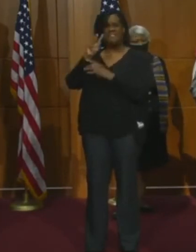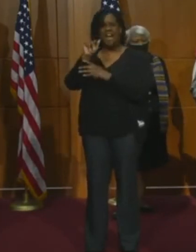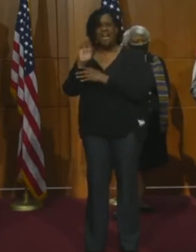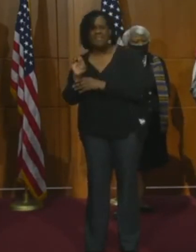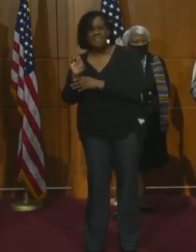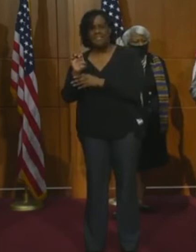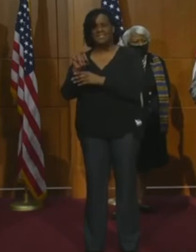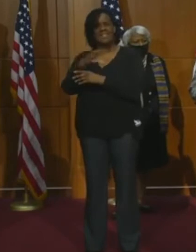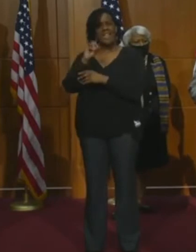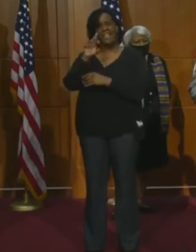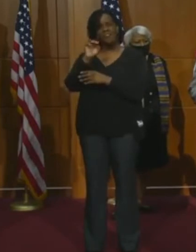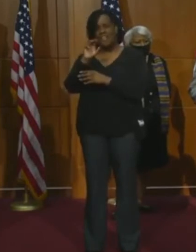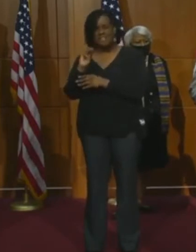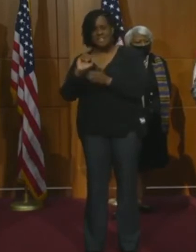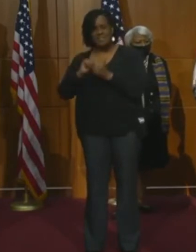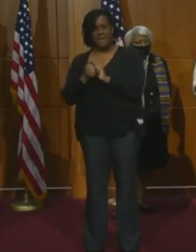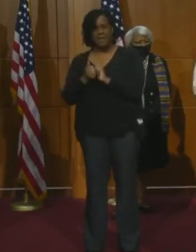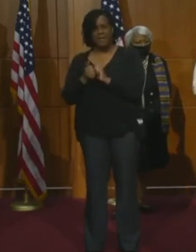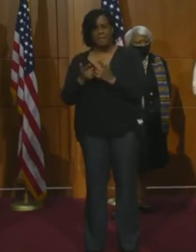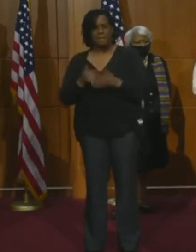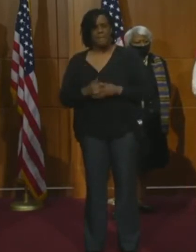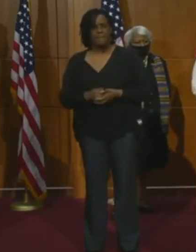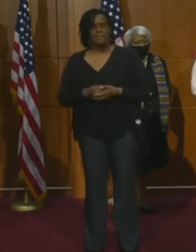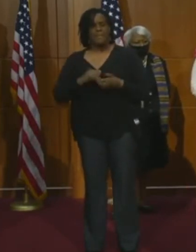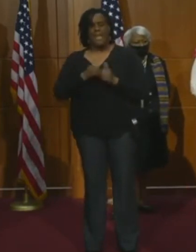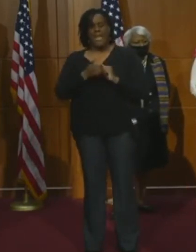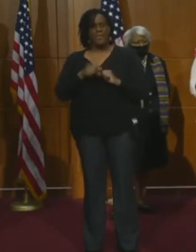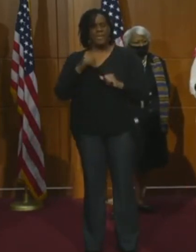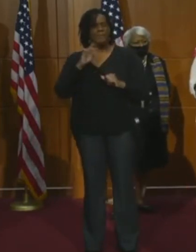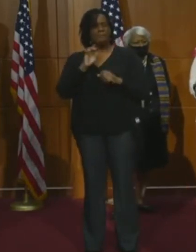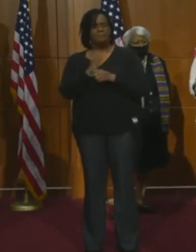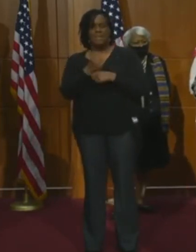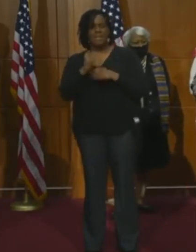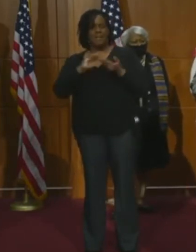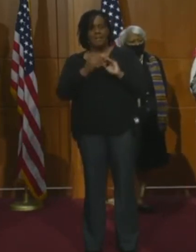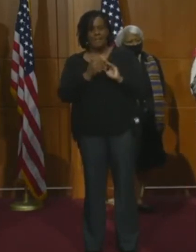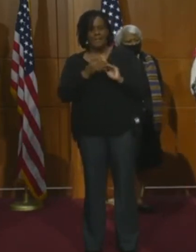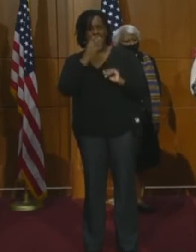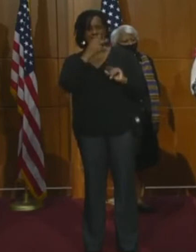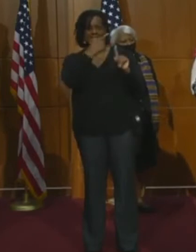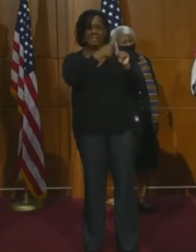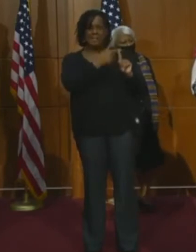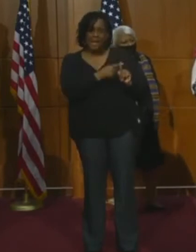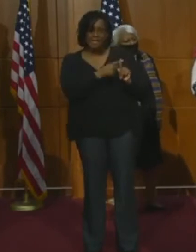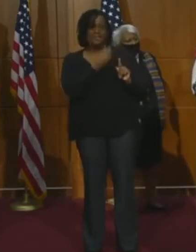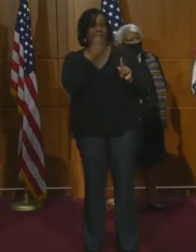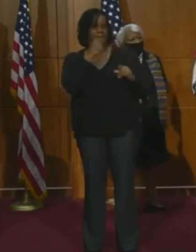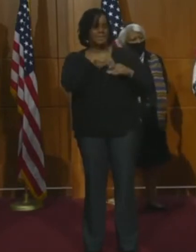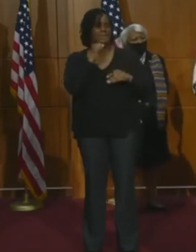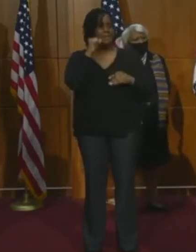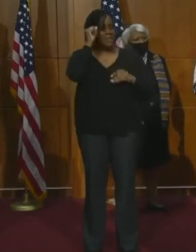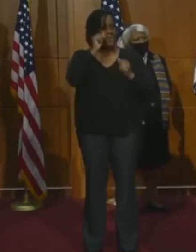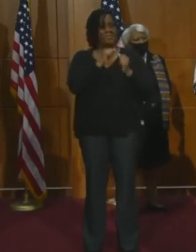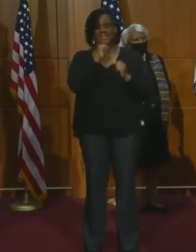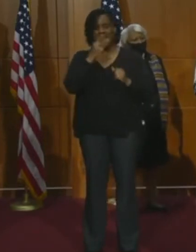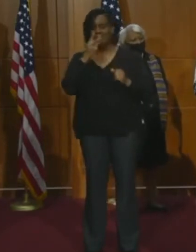and racism? How do we create a community where they see the best of adults instead of seeing us at our worst? One thing